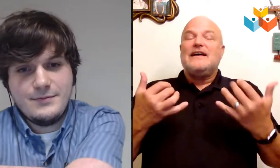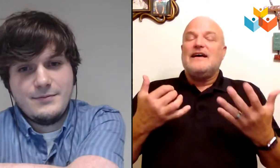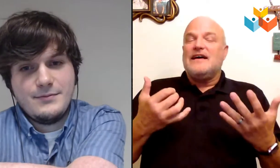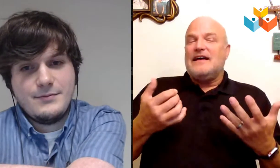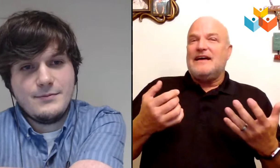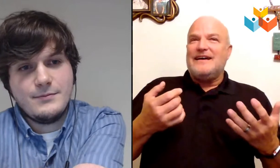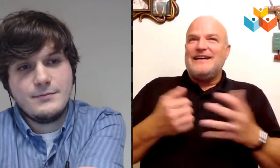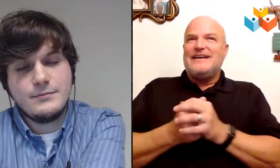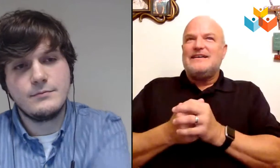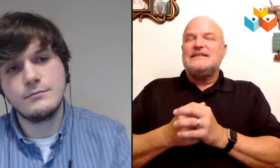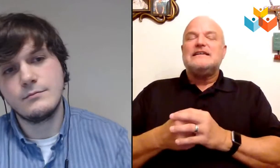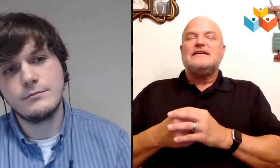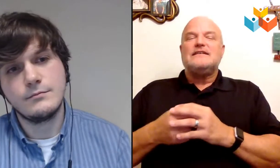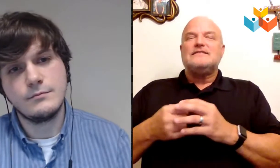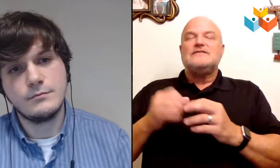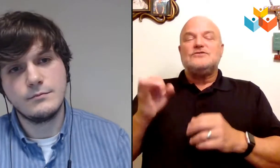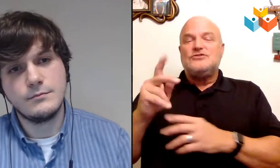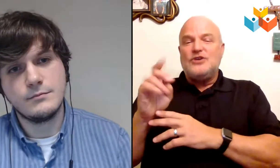Okay.